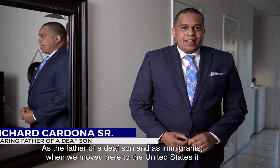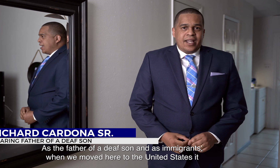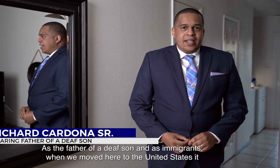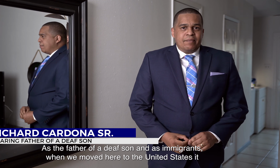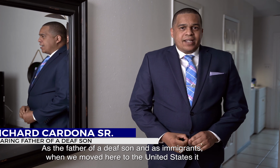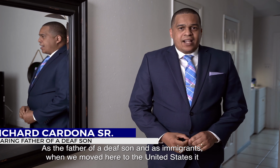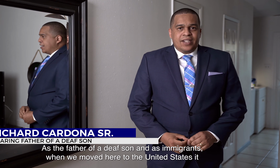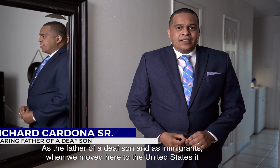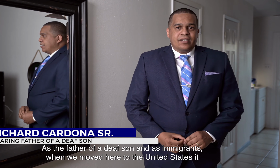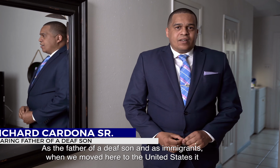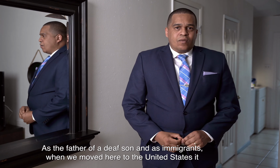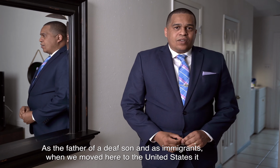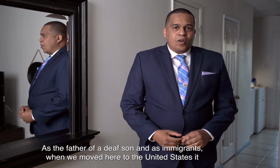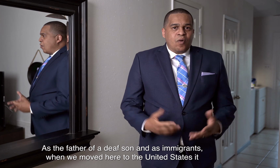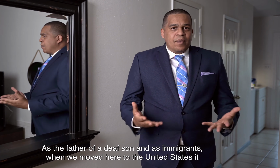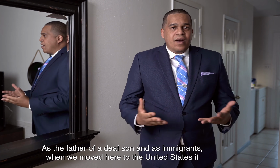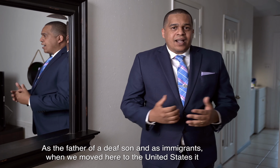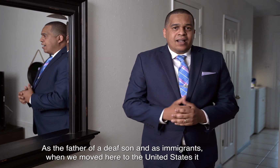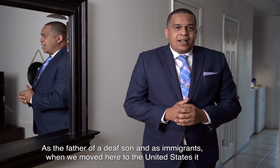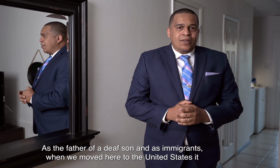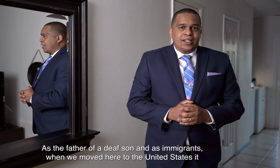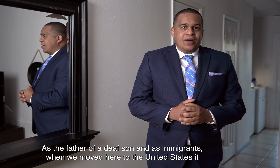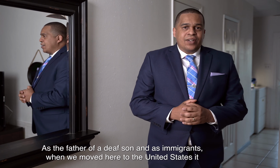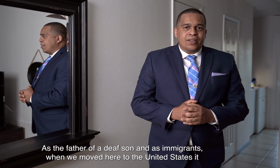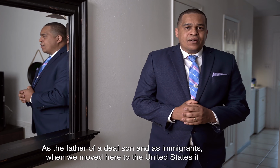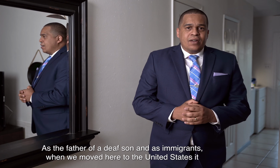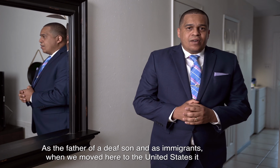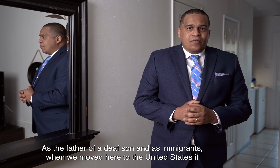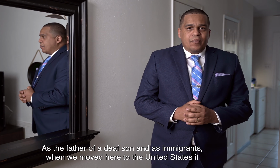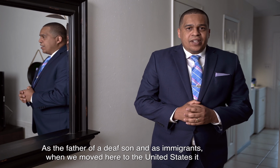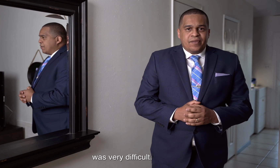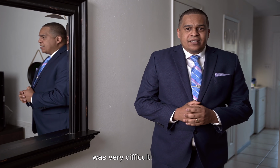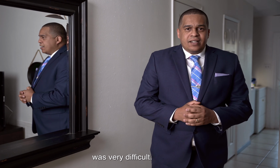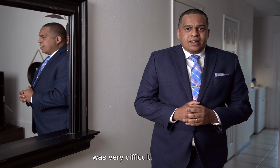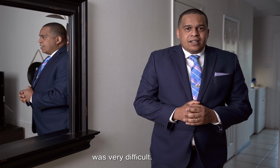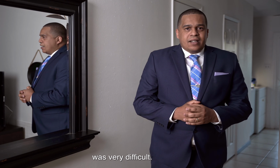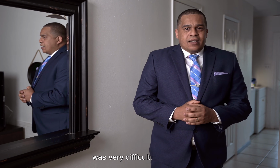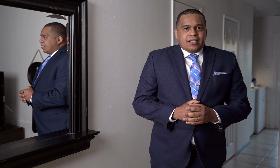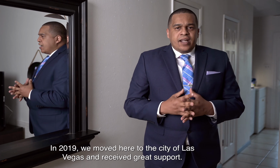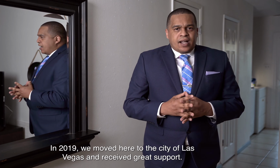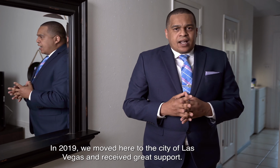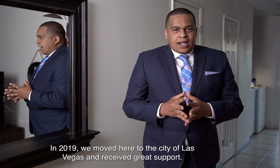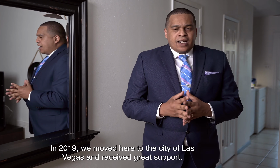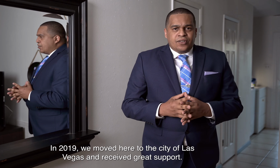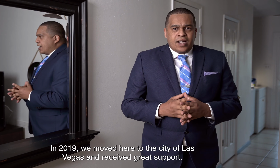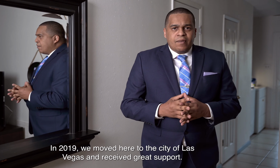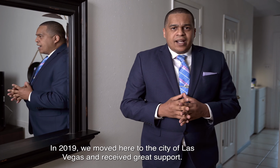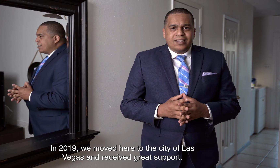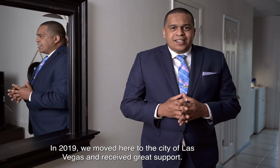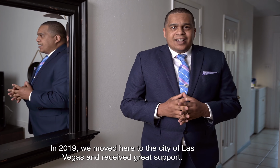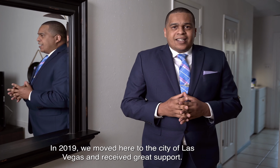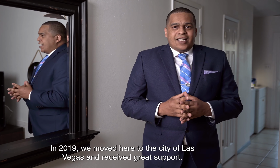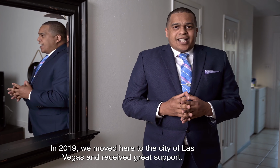son and as immigrants, when we moved here to the United States, it was very difficult. In 2019,